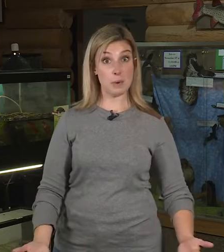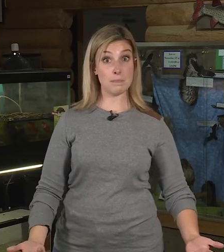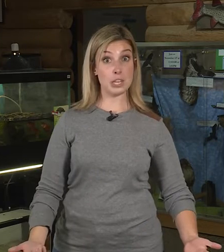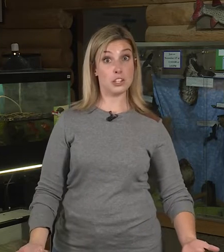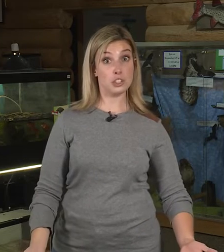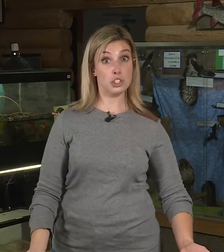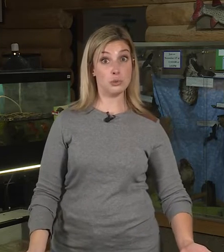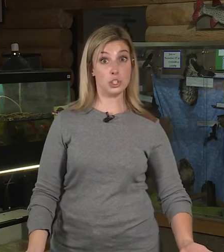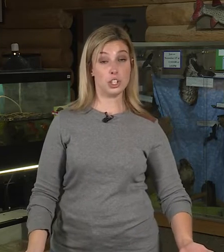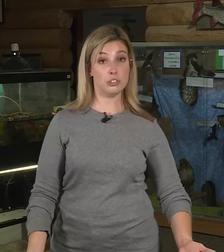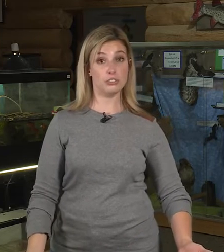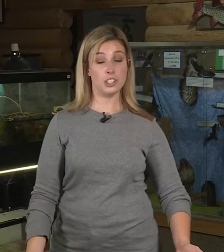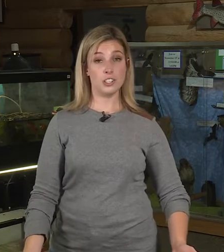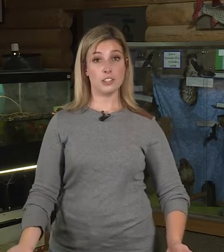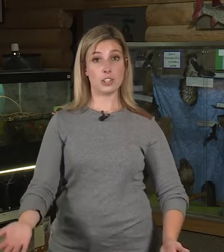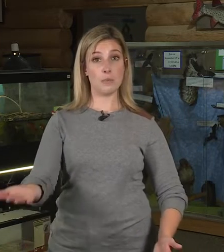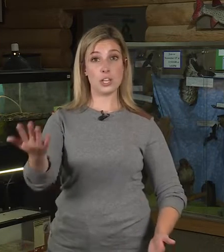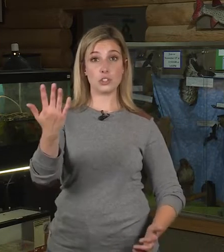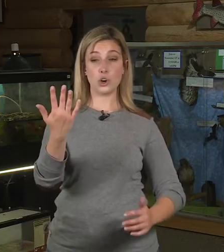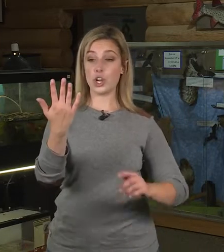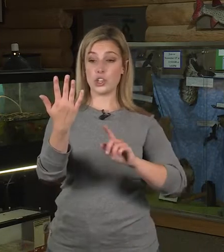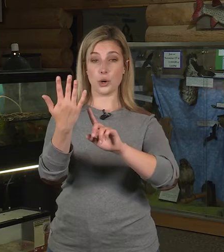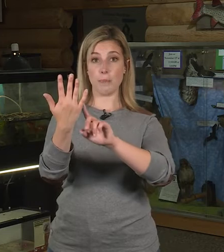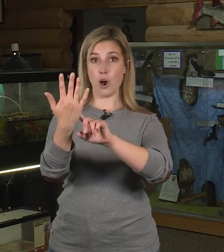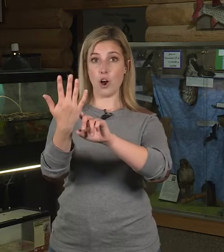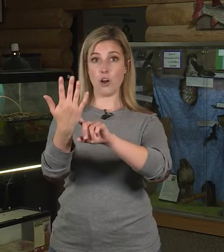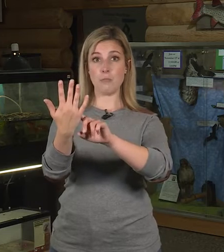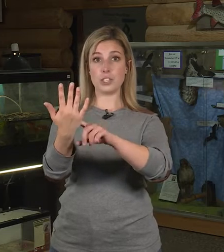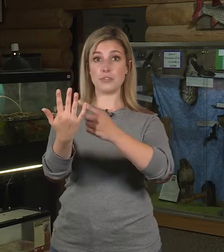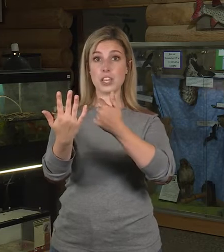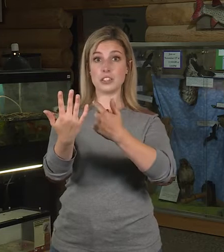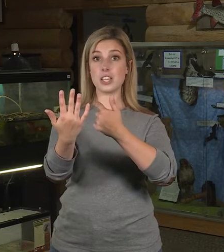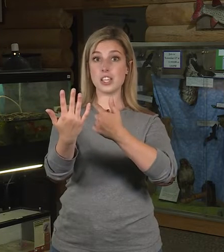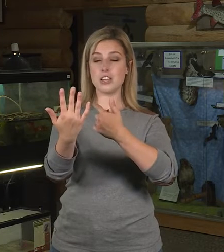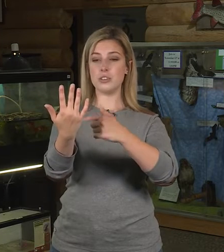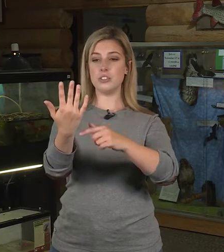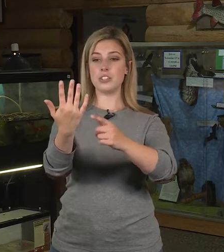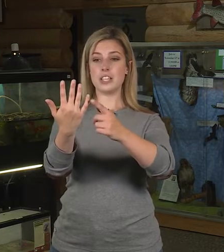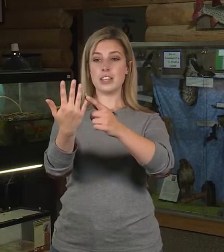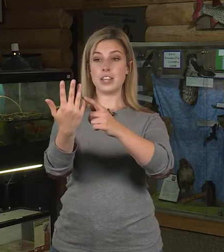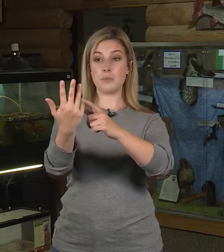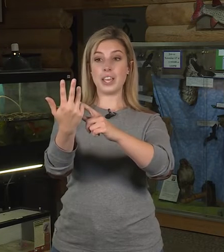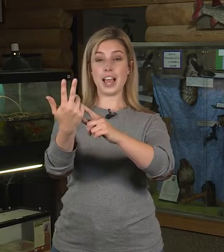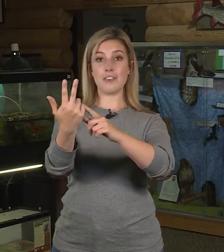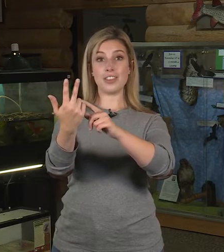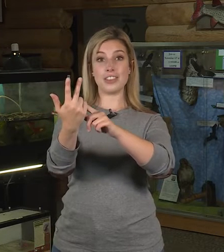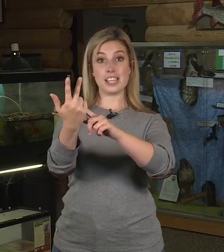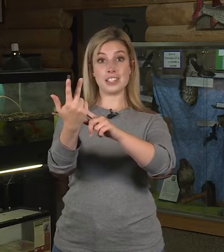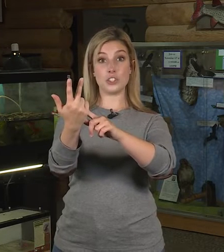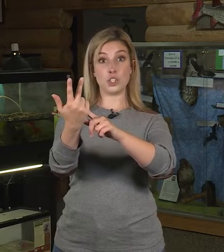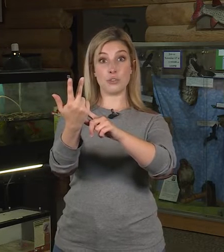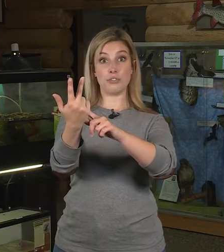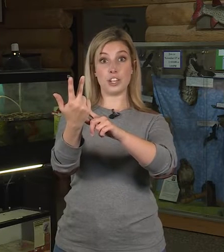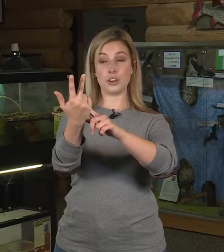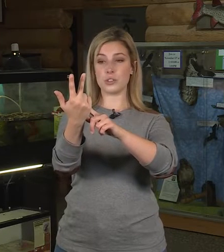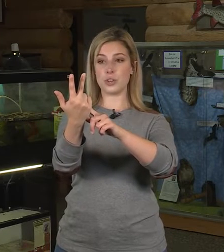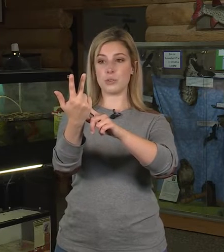might be a little new to you. So make sure your palm is facing you. Then we have these 2 fingers go